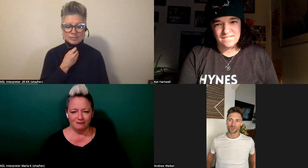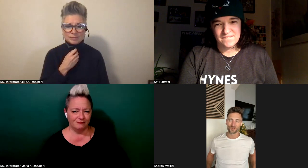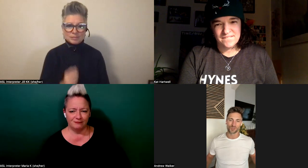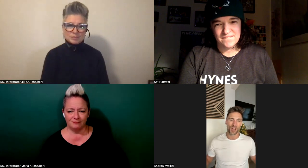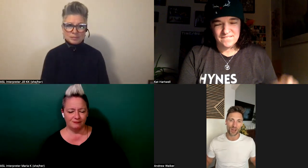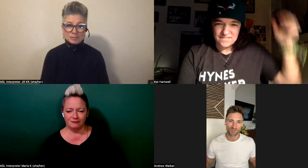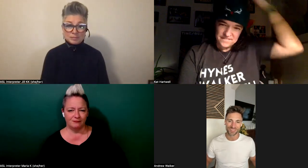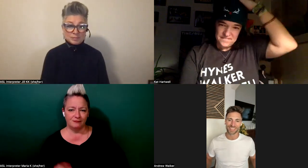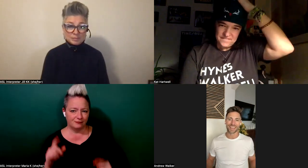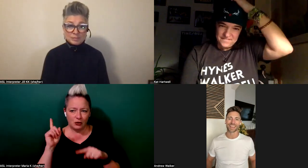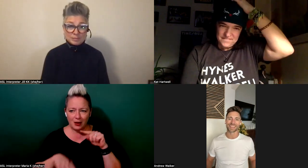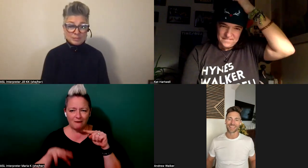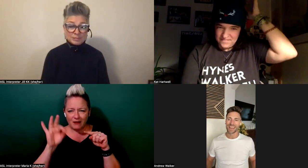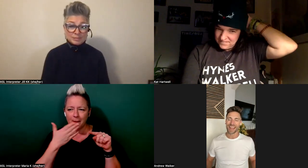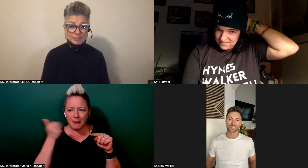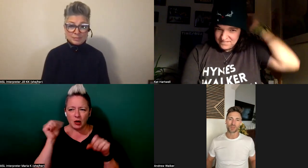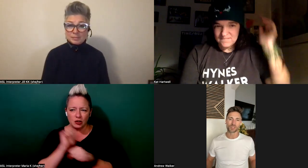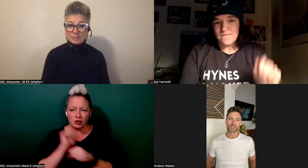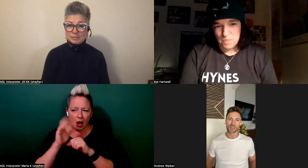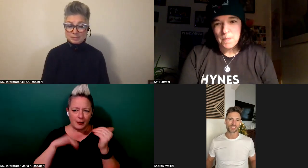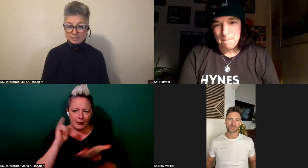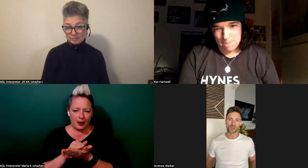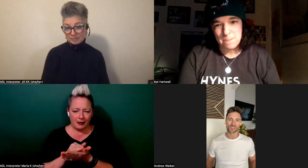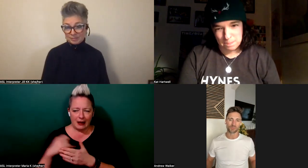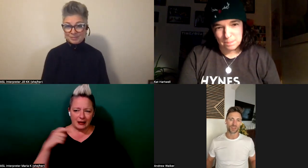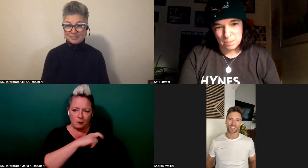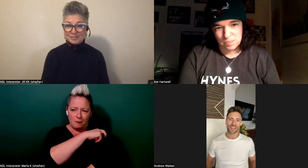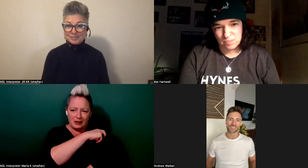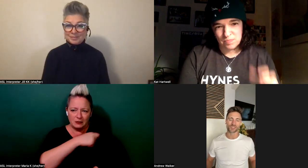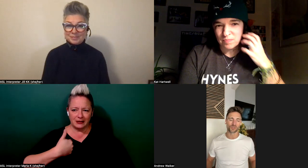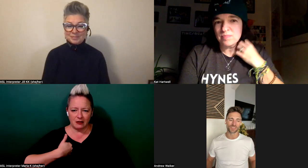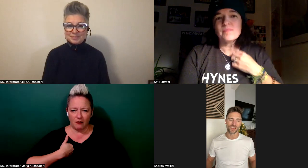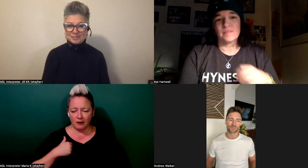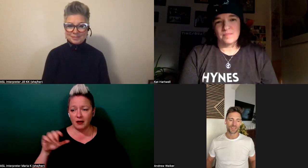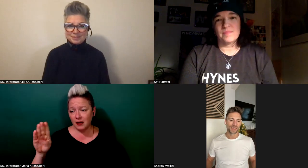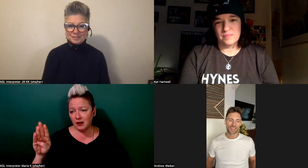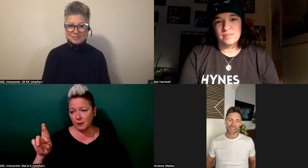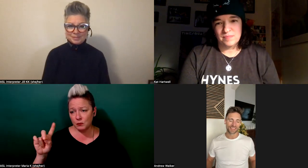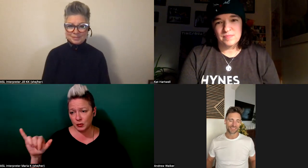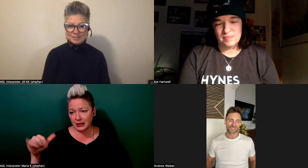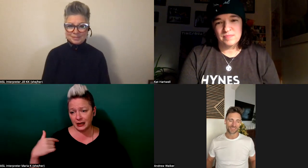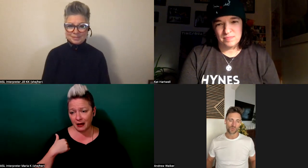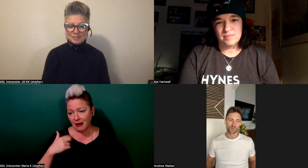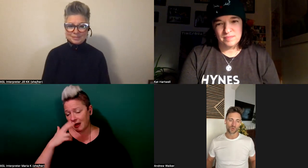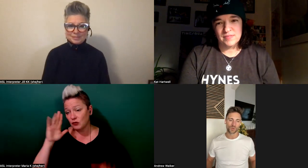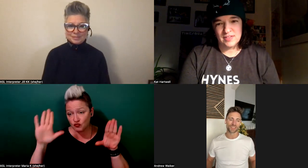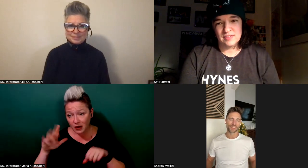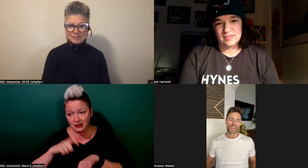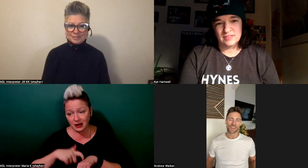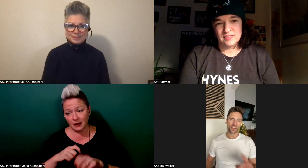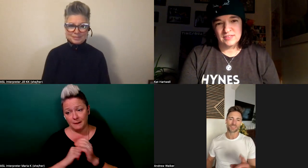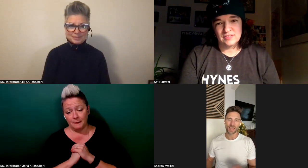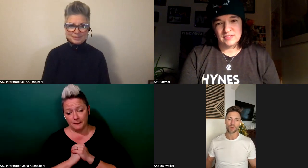situation or job. Like I had to pinch myself constantly. Brittany and I had such a great time, and